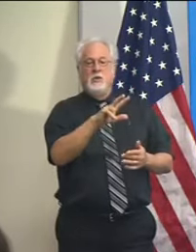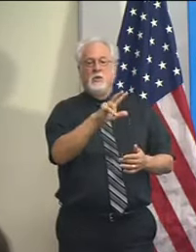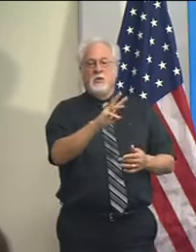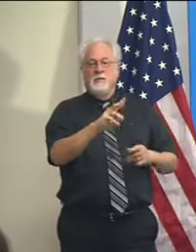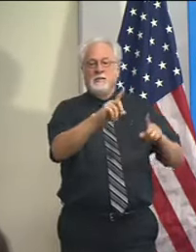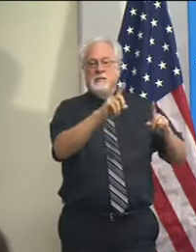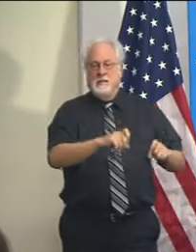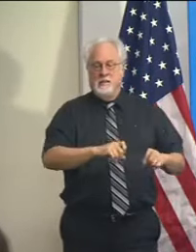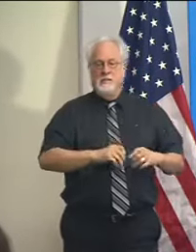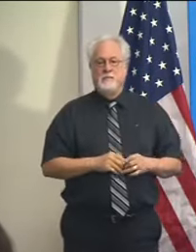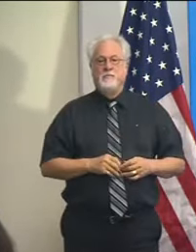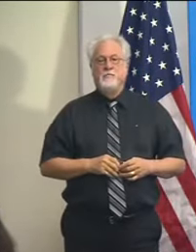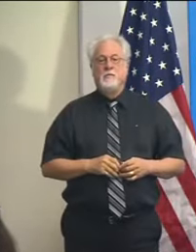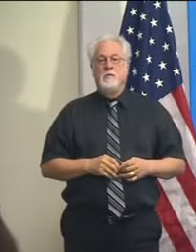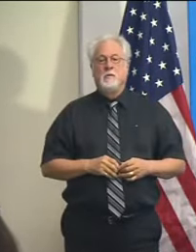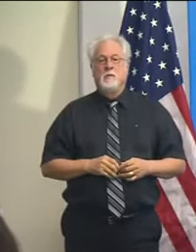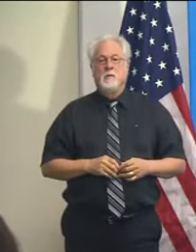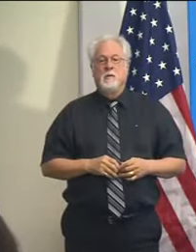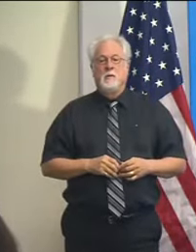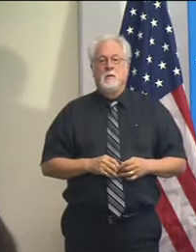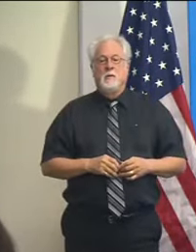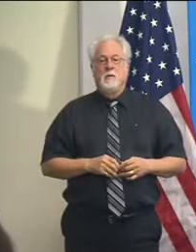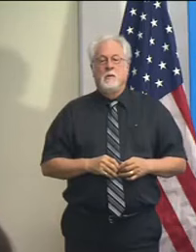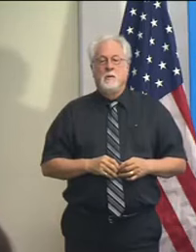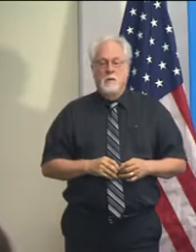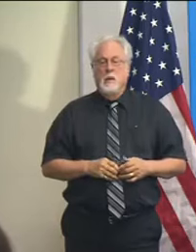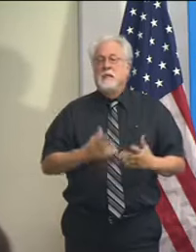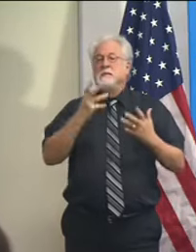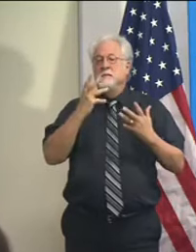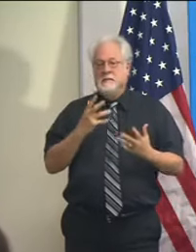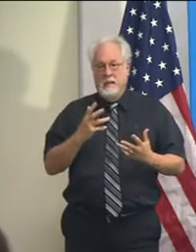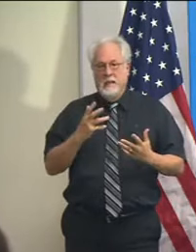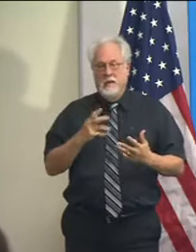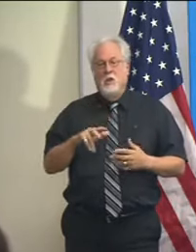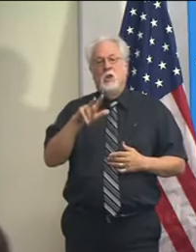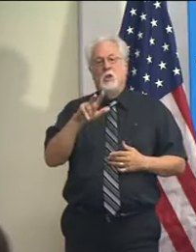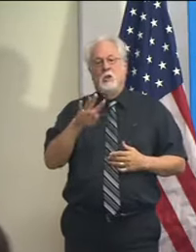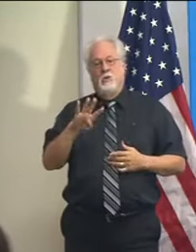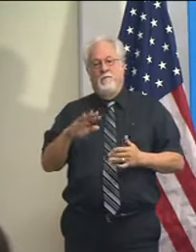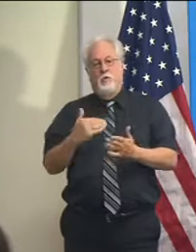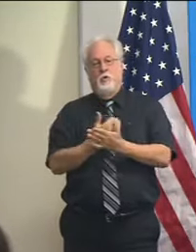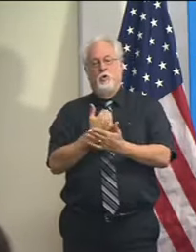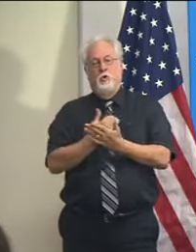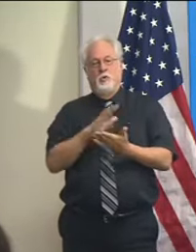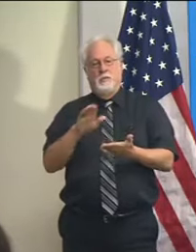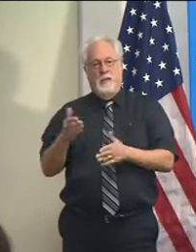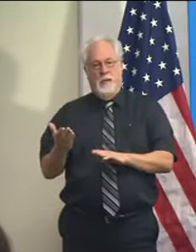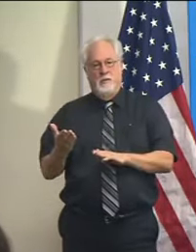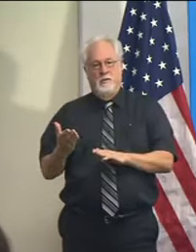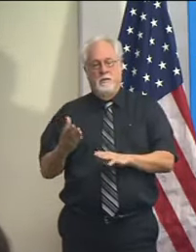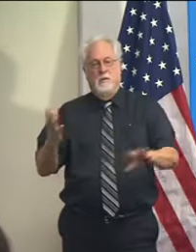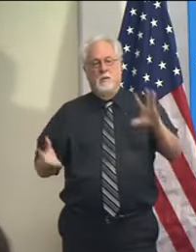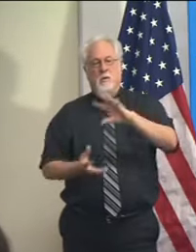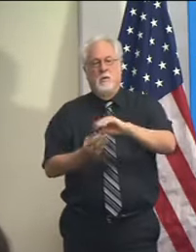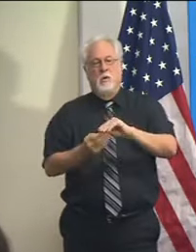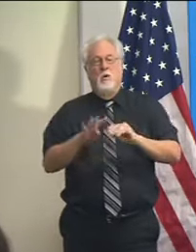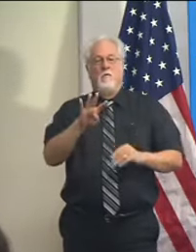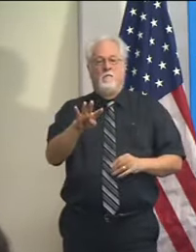17,036 tests. Sadly, we are reporting 34 new deaths for a total